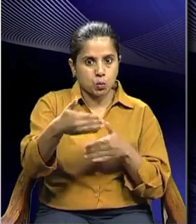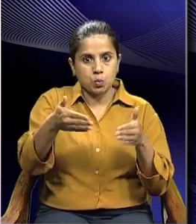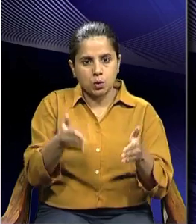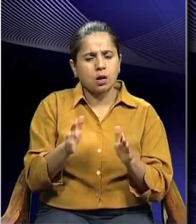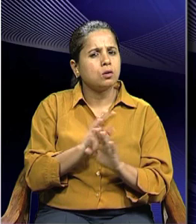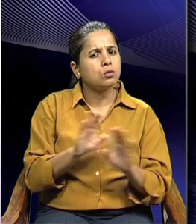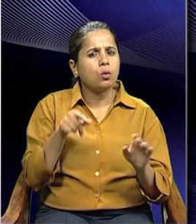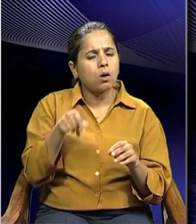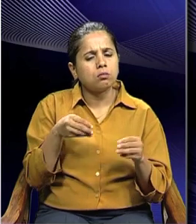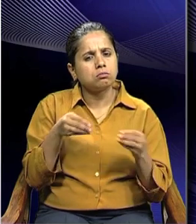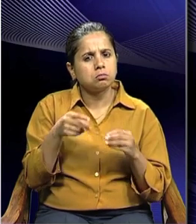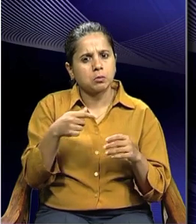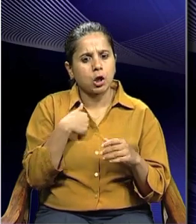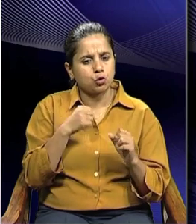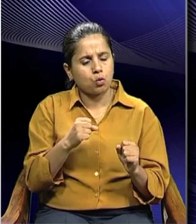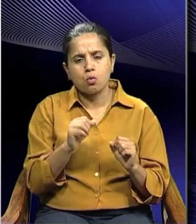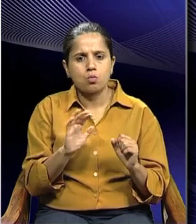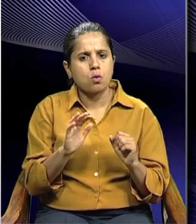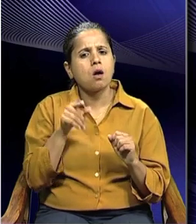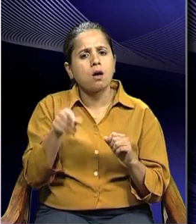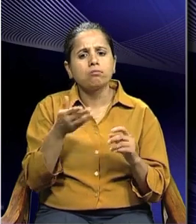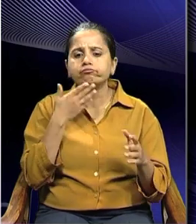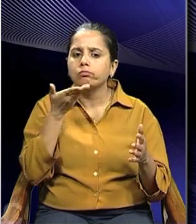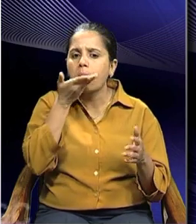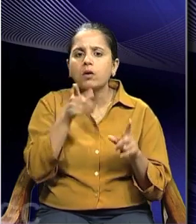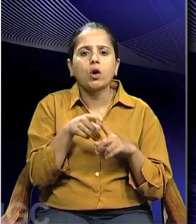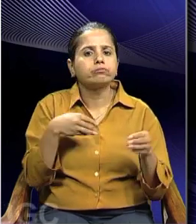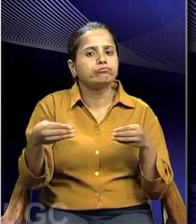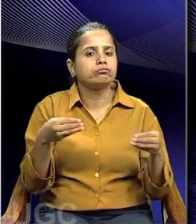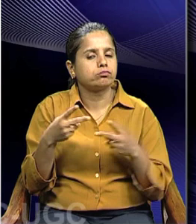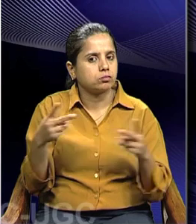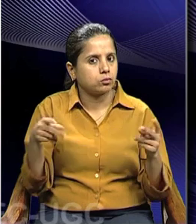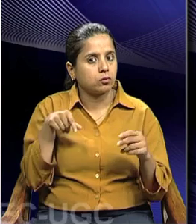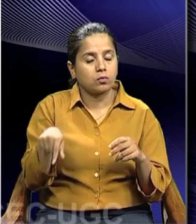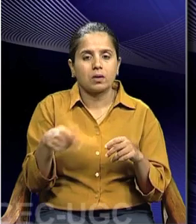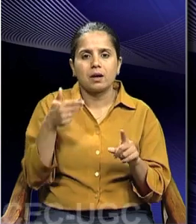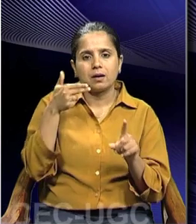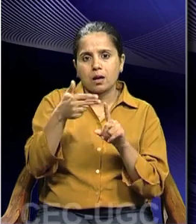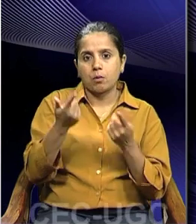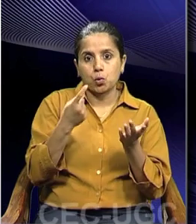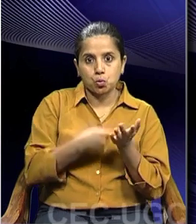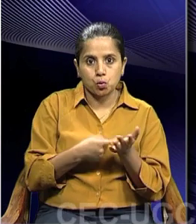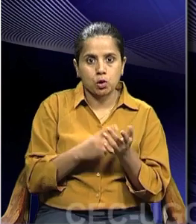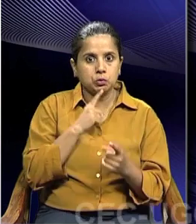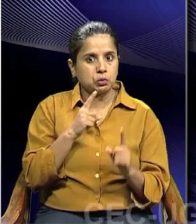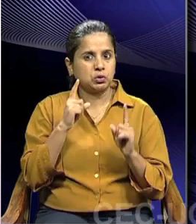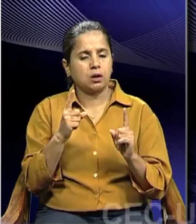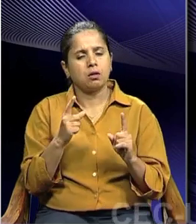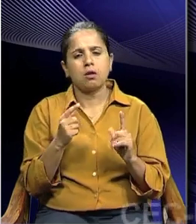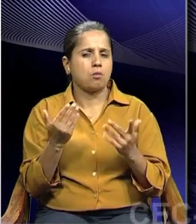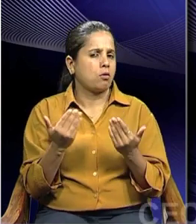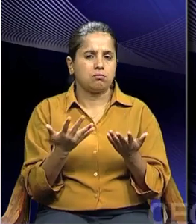where you are too rigid, because rigidity in the name of rules and regulations cannot be